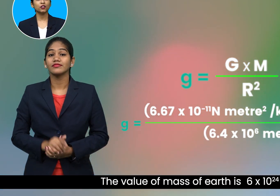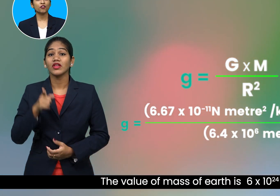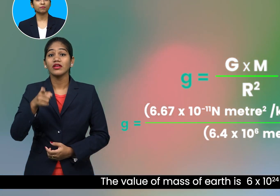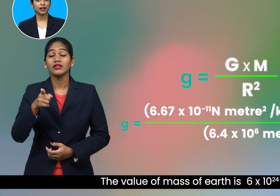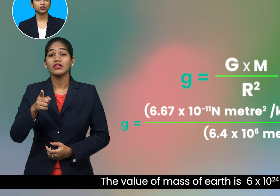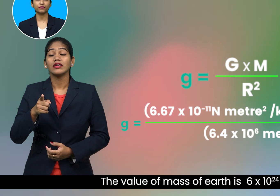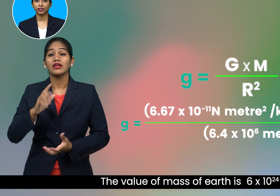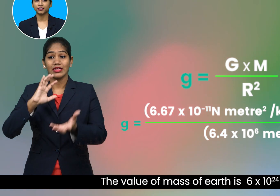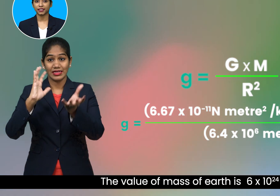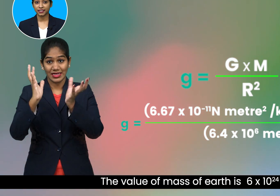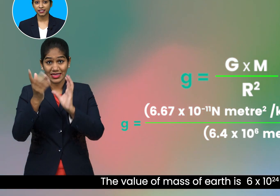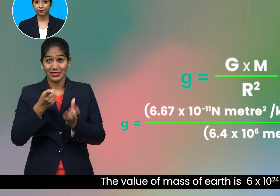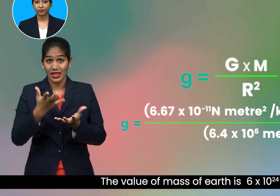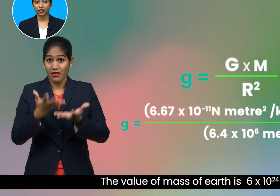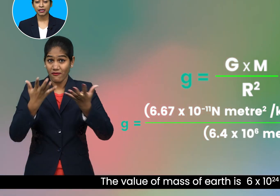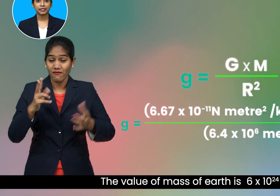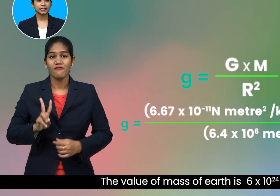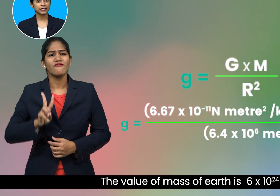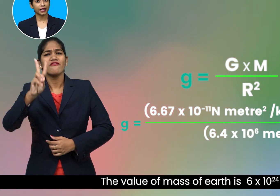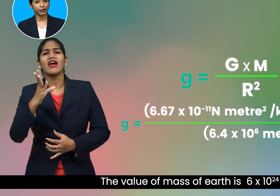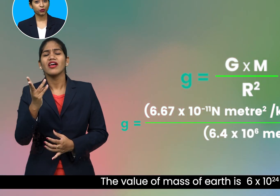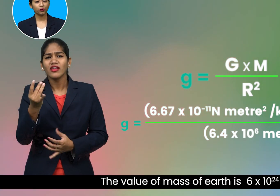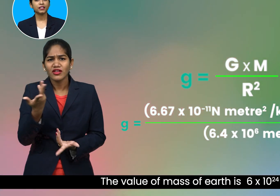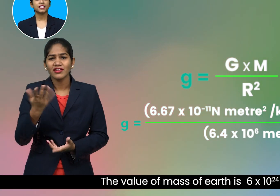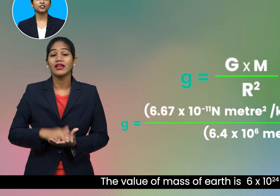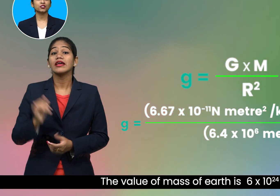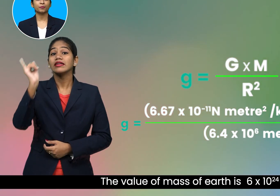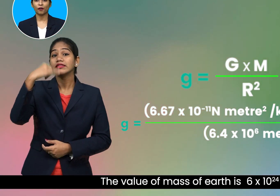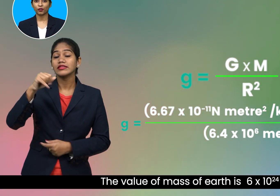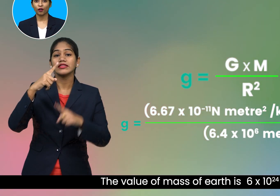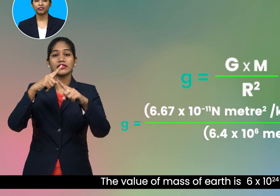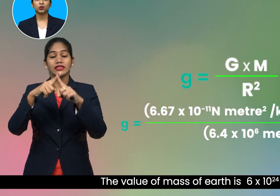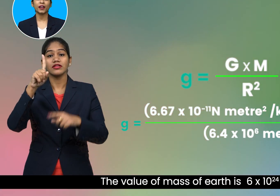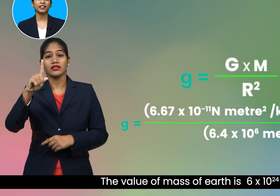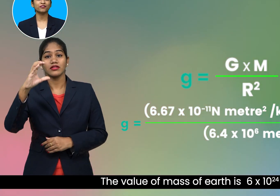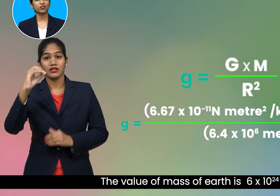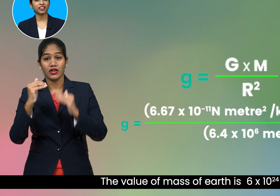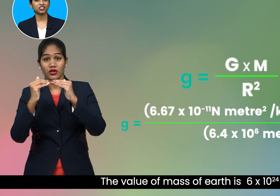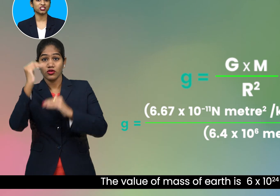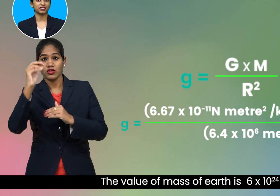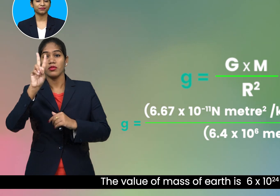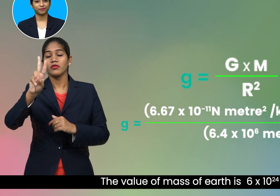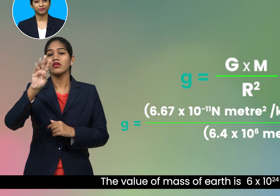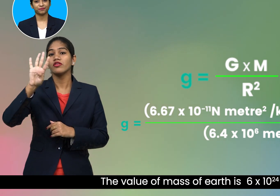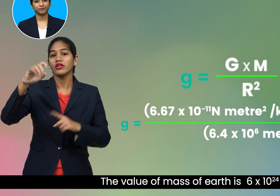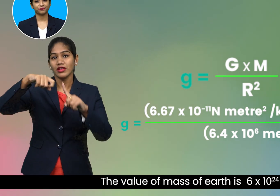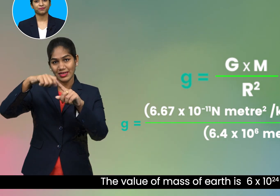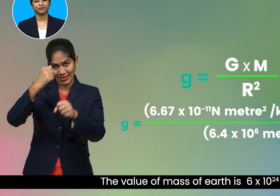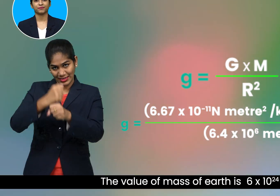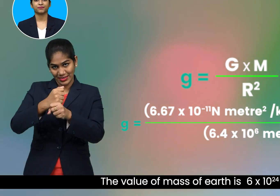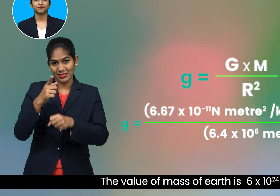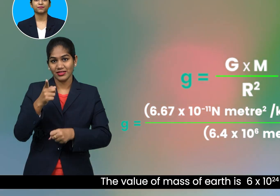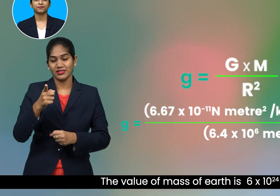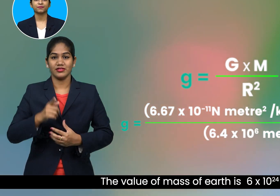The value of mass of earth is 6 into 10 to the power of 24 kg.